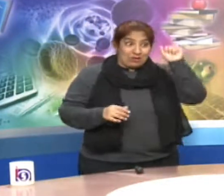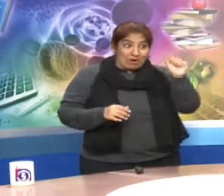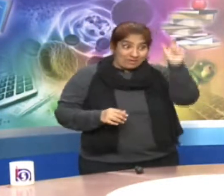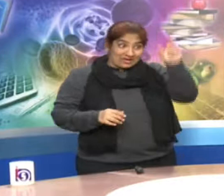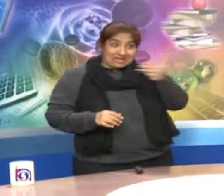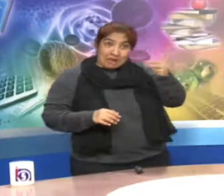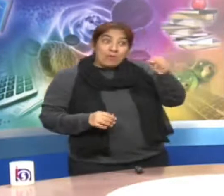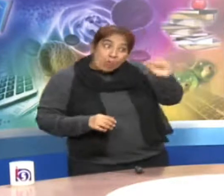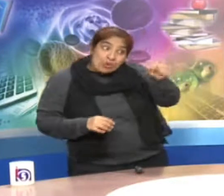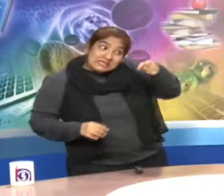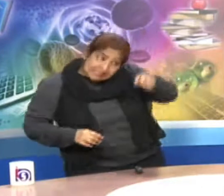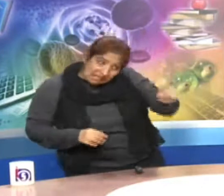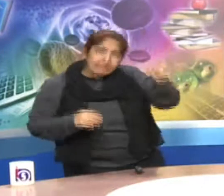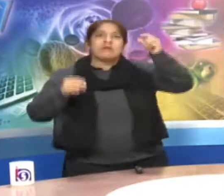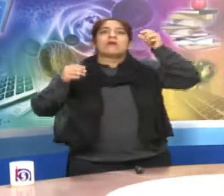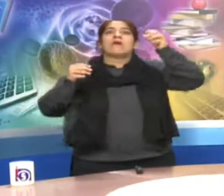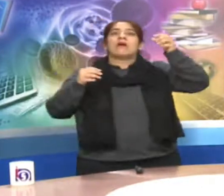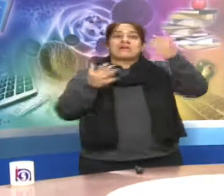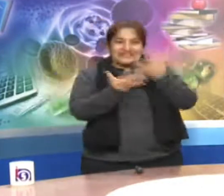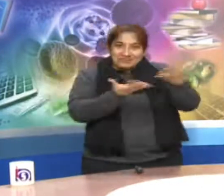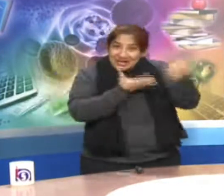Consumer awareness.